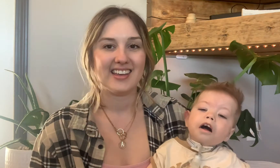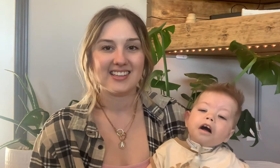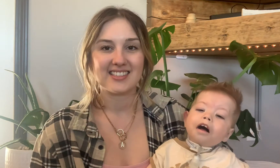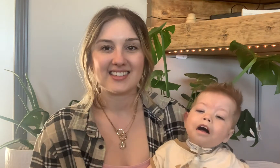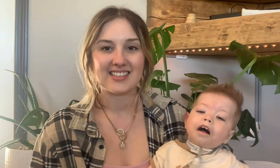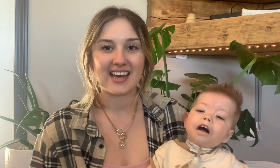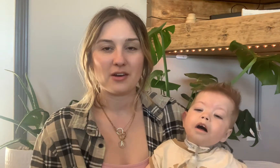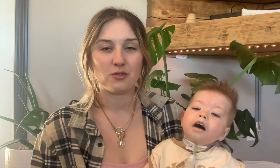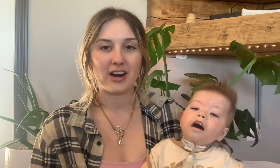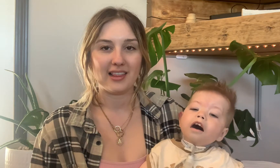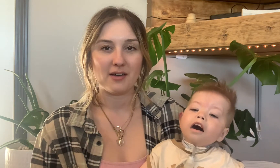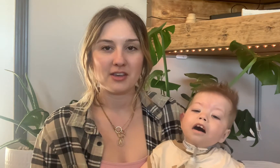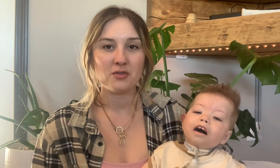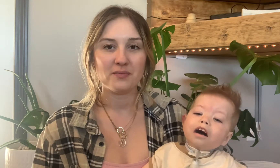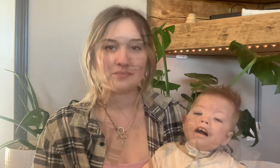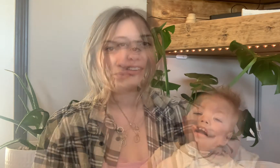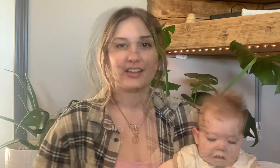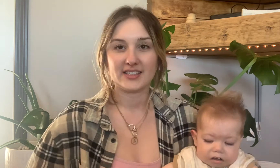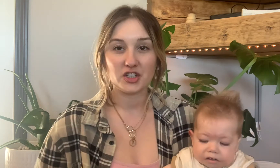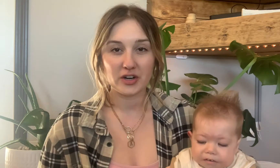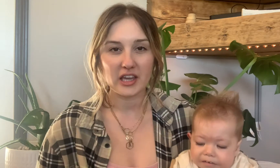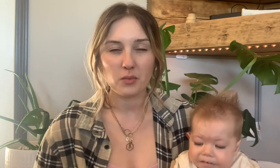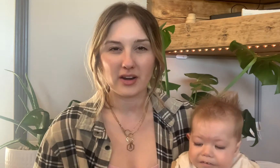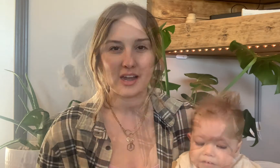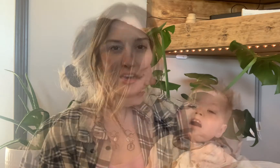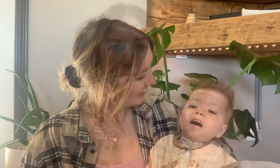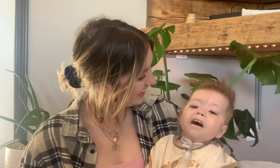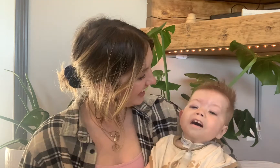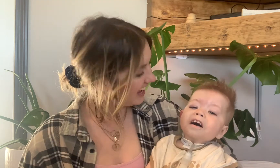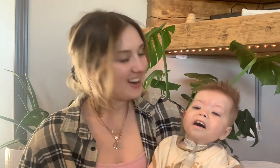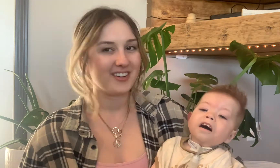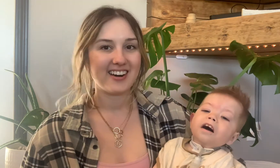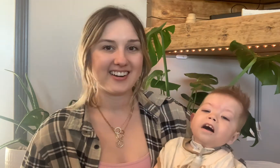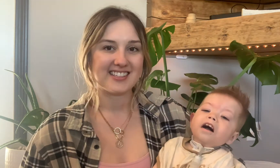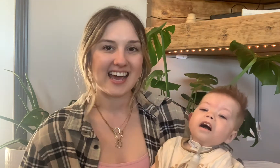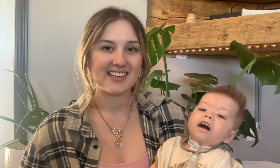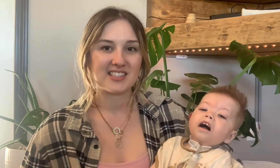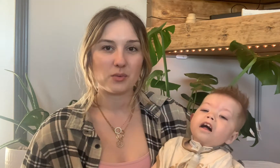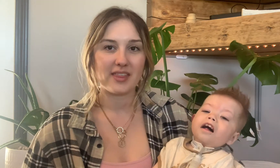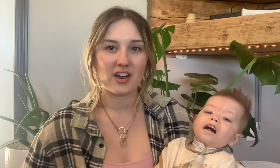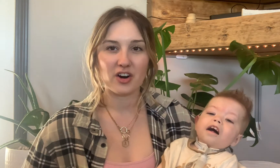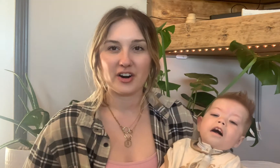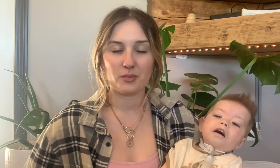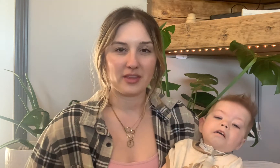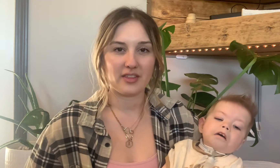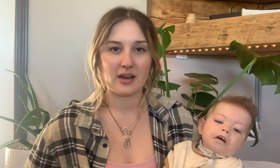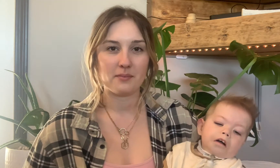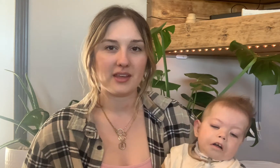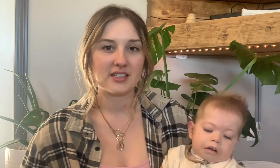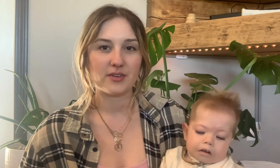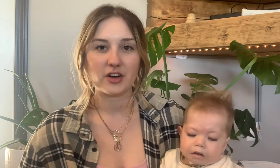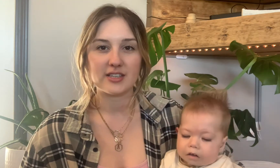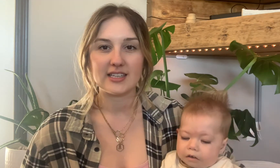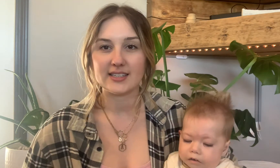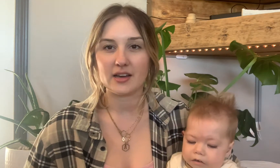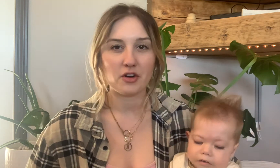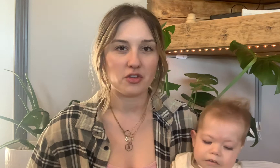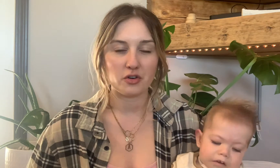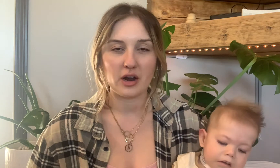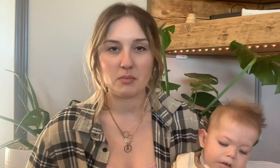is the sign for I love you. It's a tricky one, kind of. With Arden's hands, the way they are with his fingers, he does have